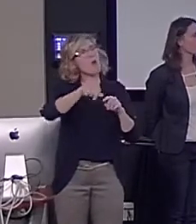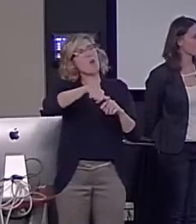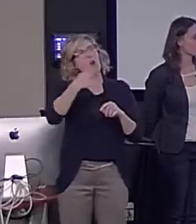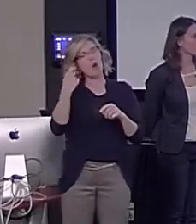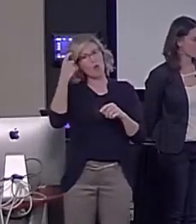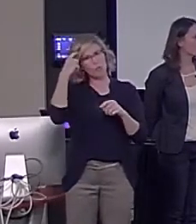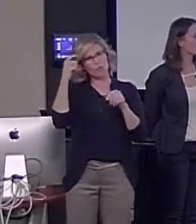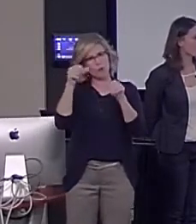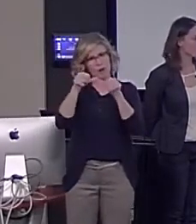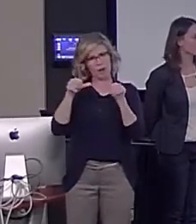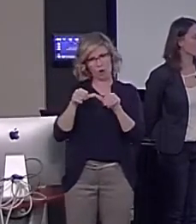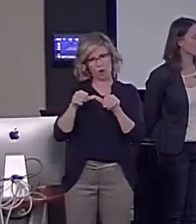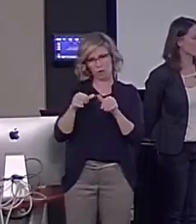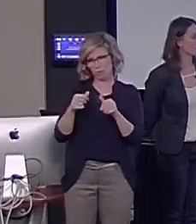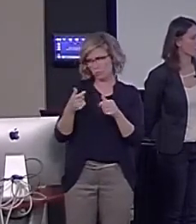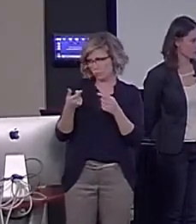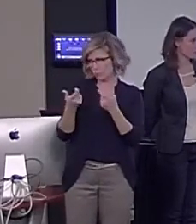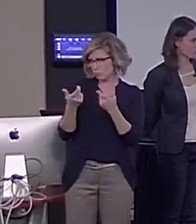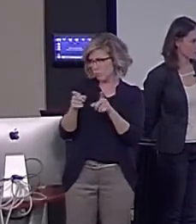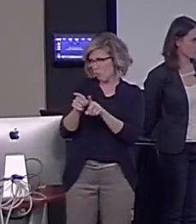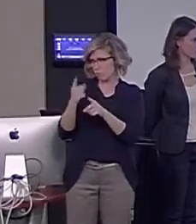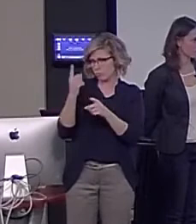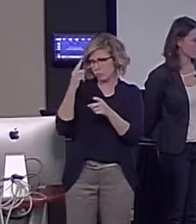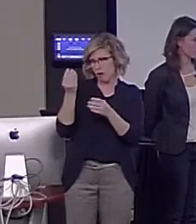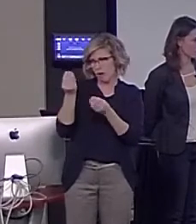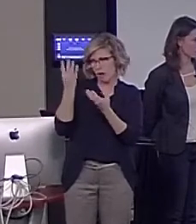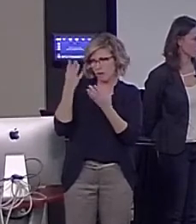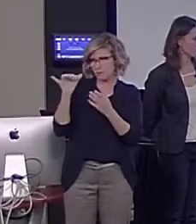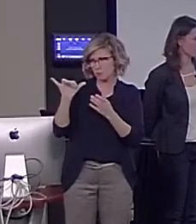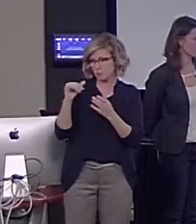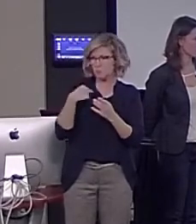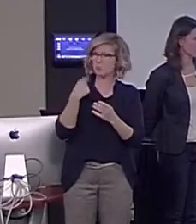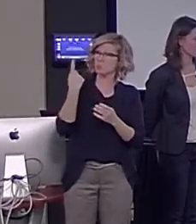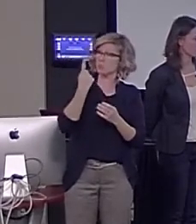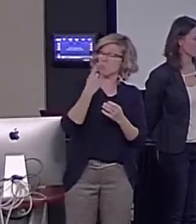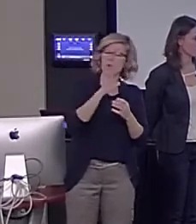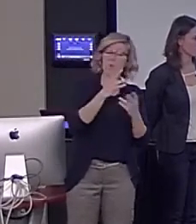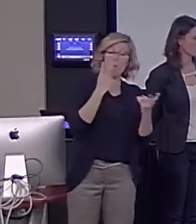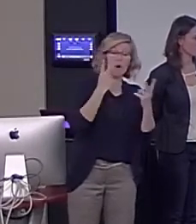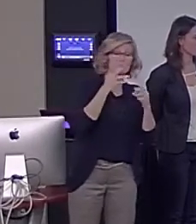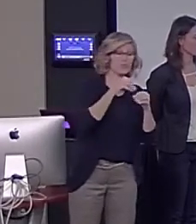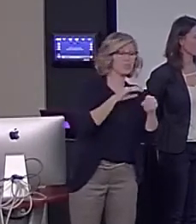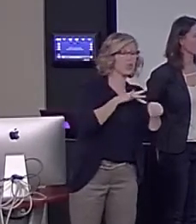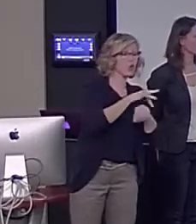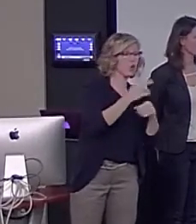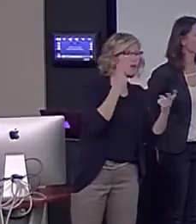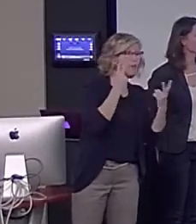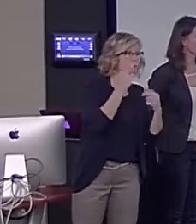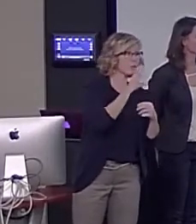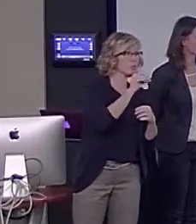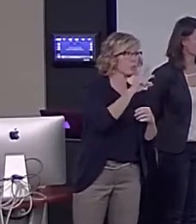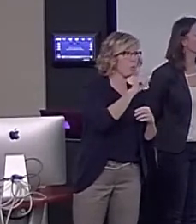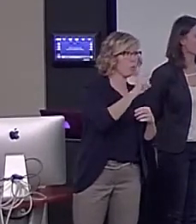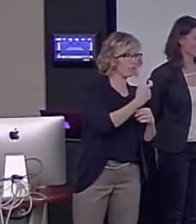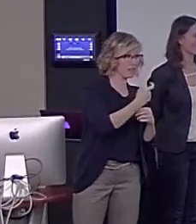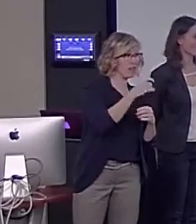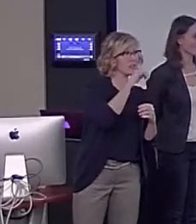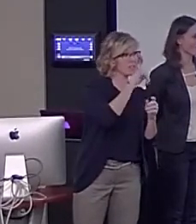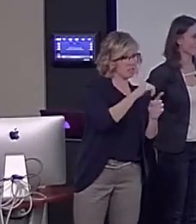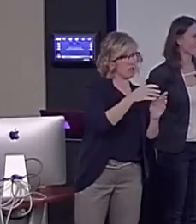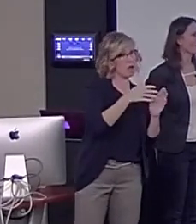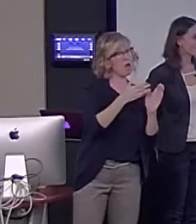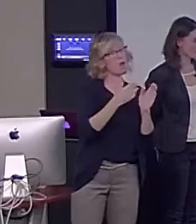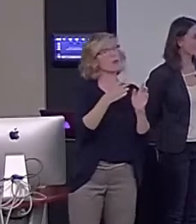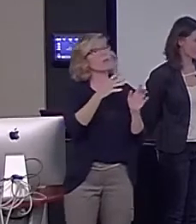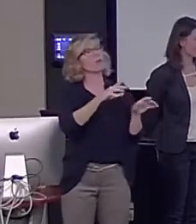are also active. And so my question is the observation in early visual cortex a replication of other